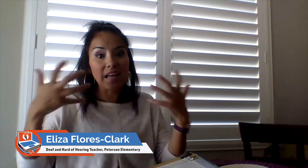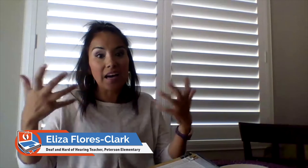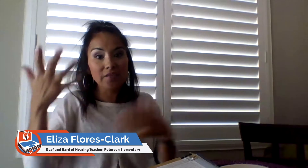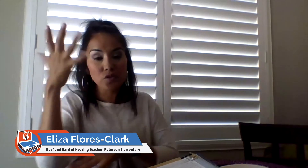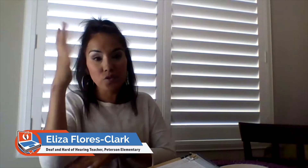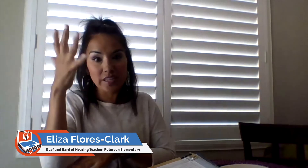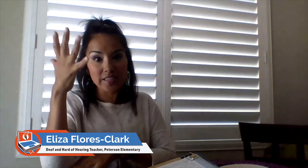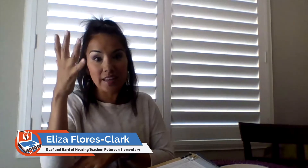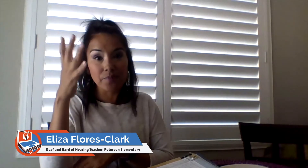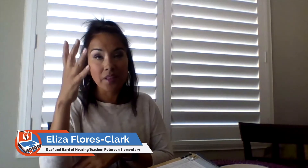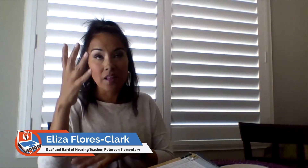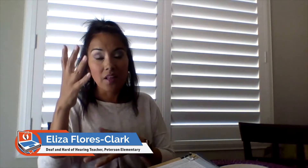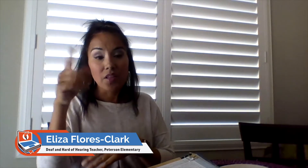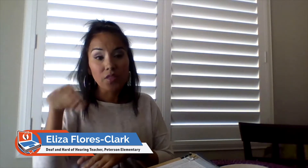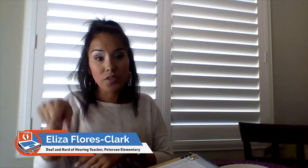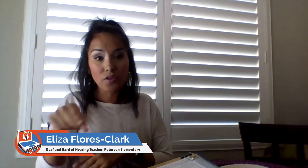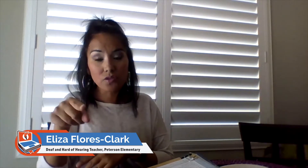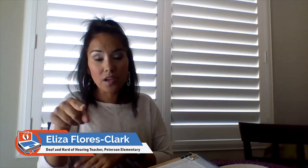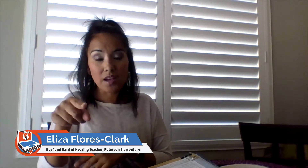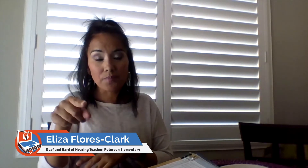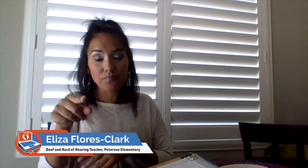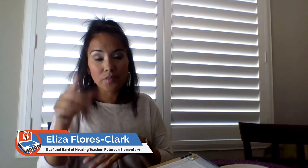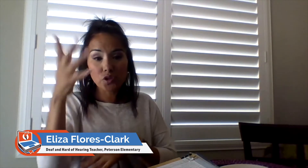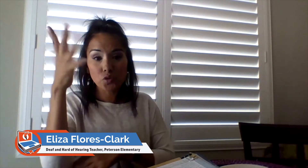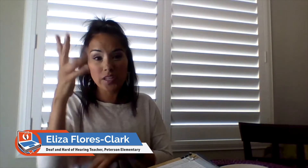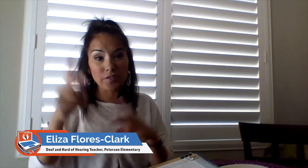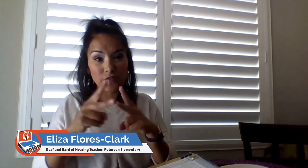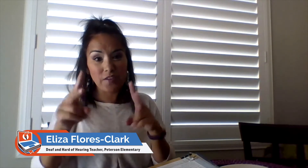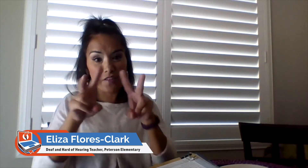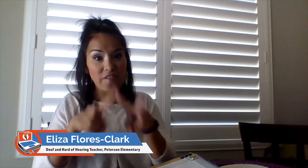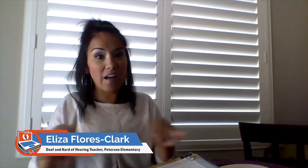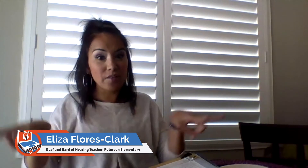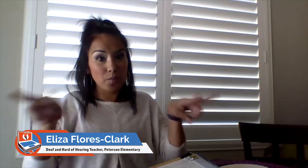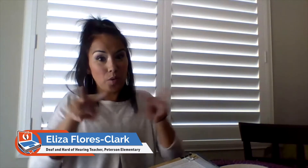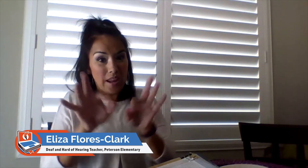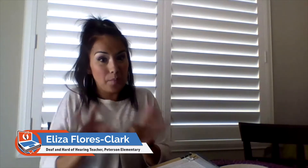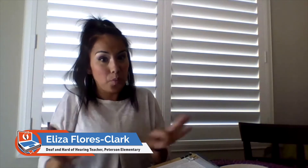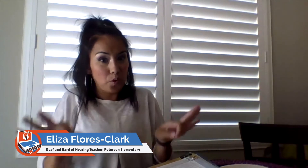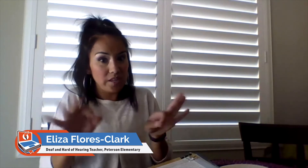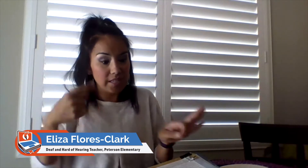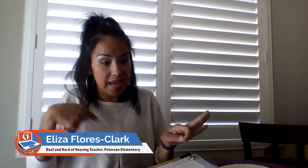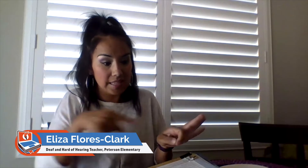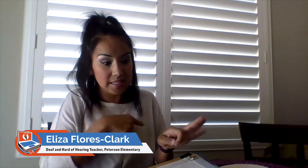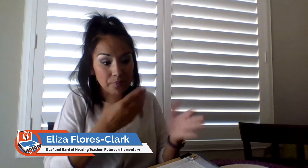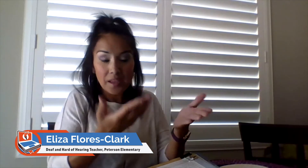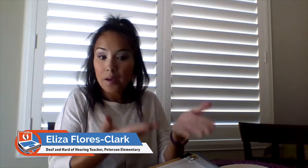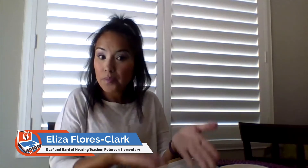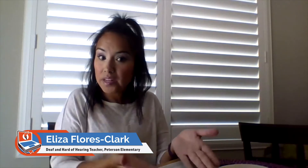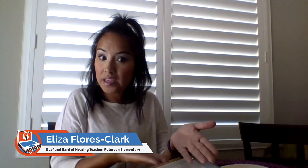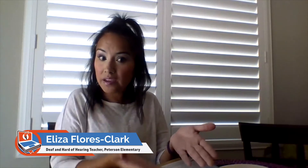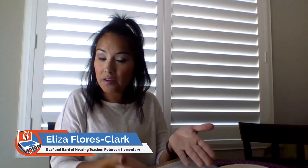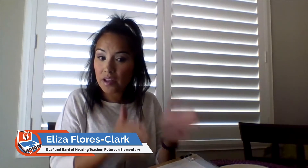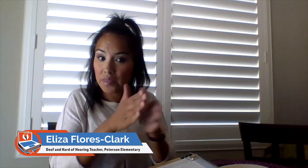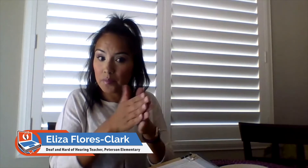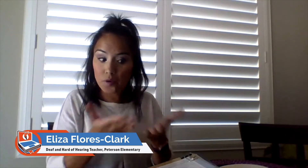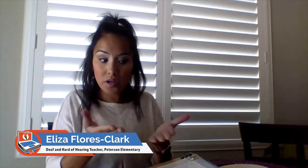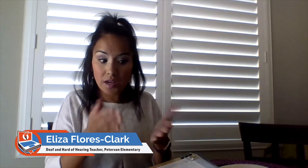of trees, and those trees are very valuable and important. But here in the book